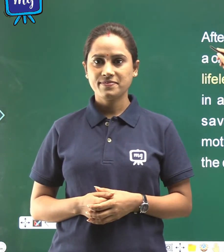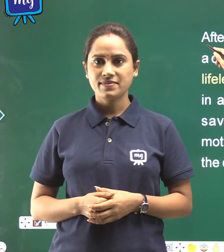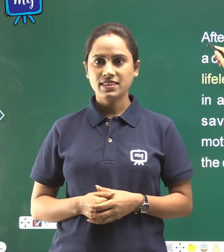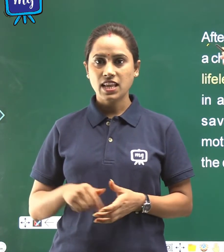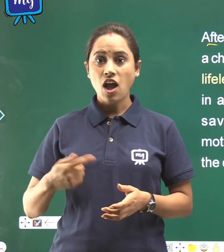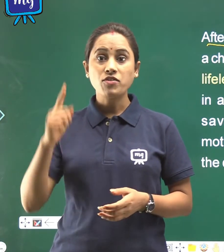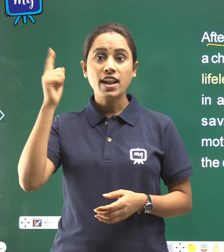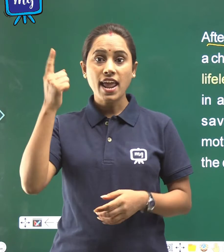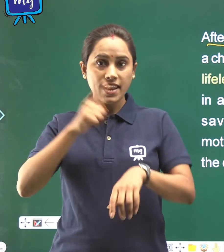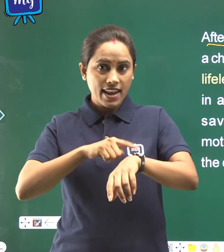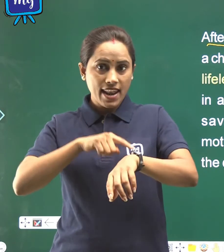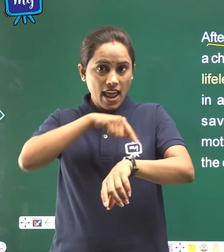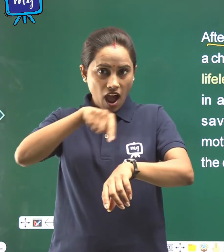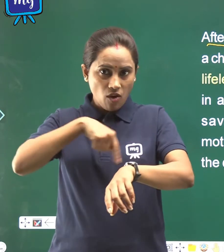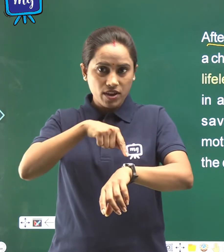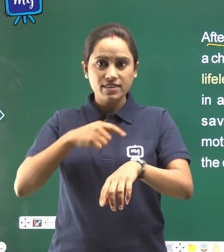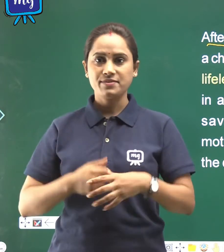After an hour